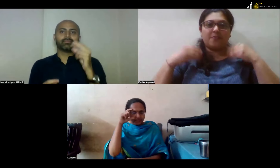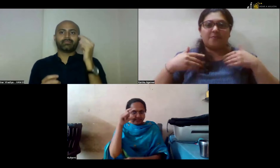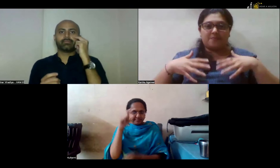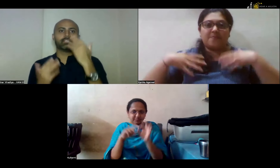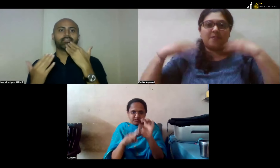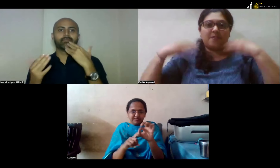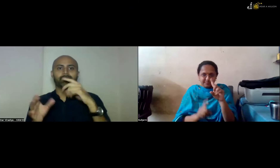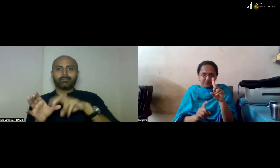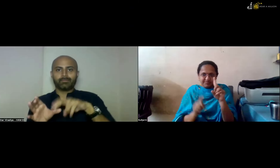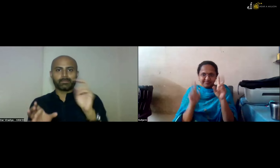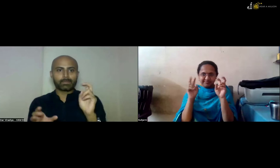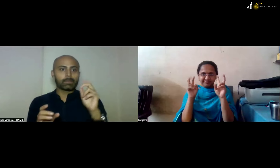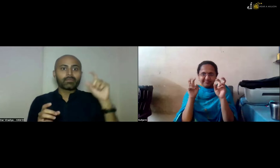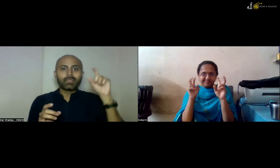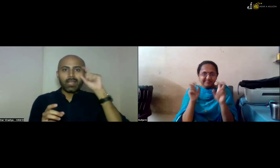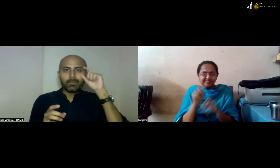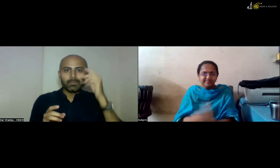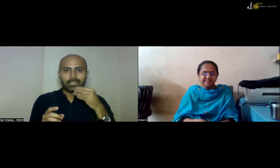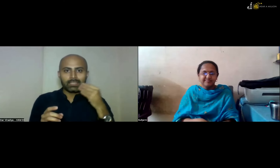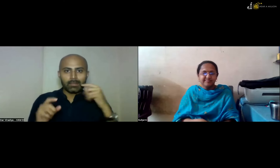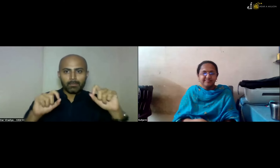thanks. Yeah, sure.